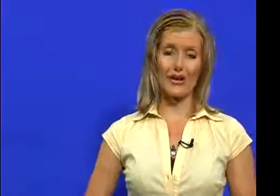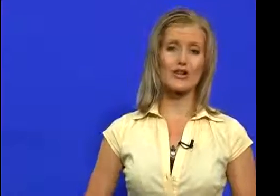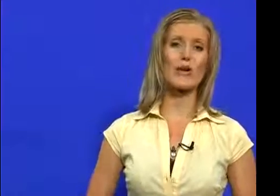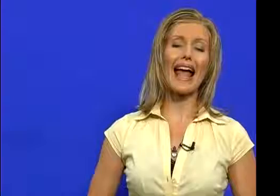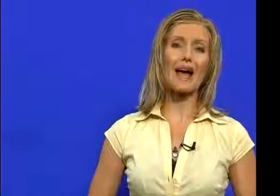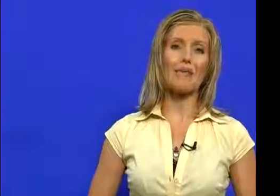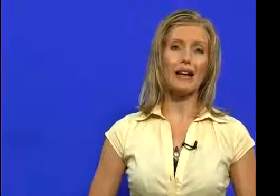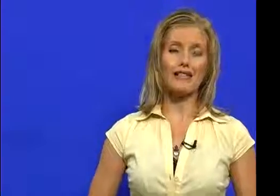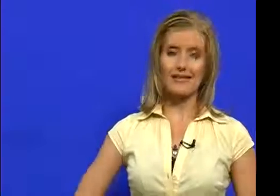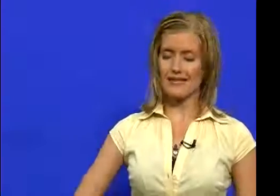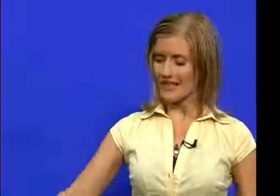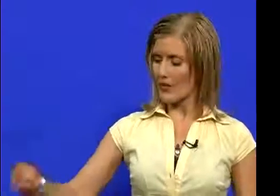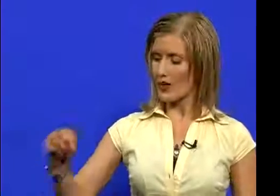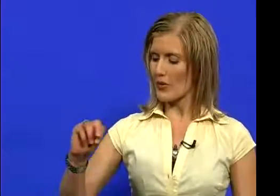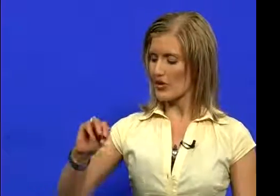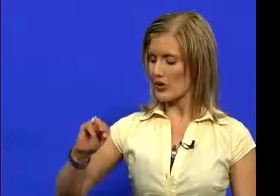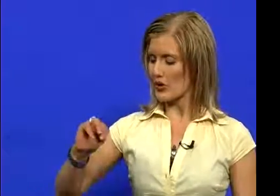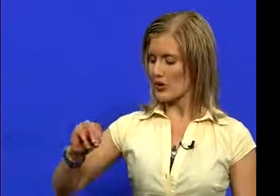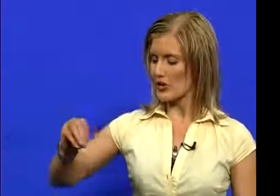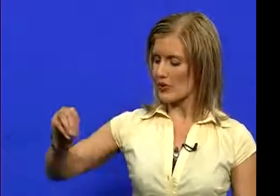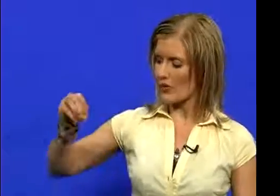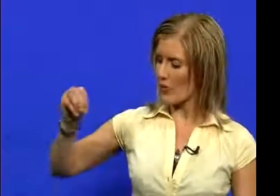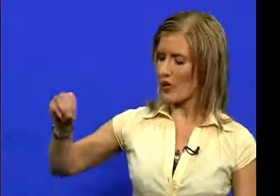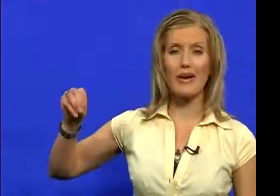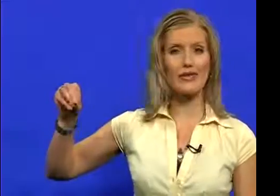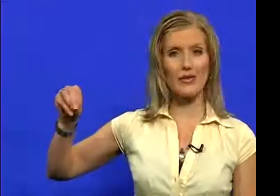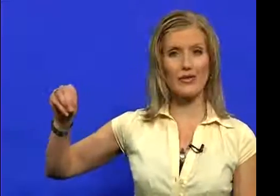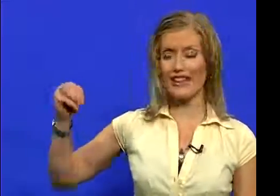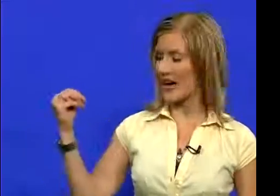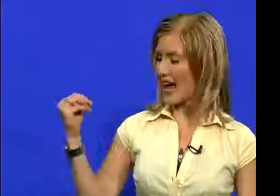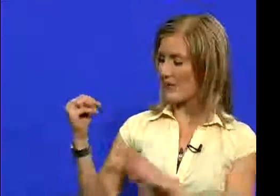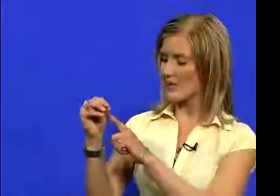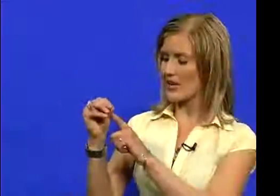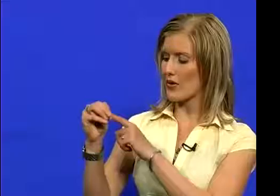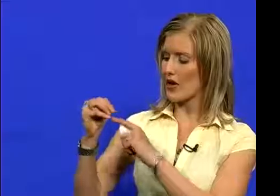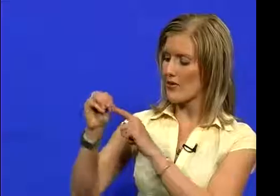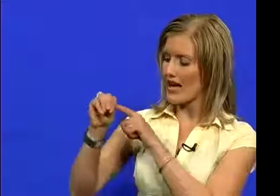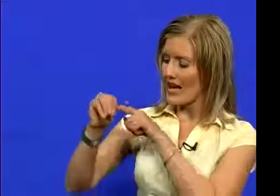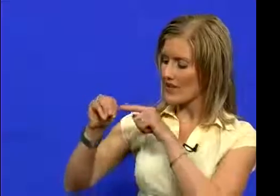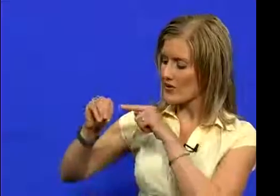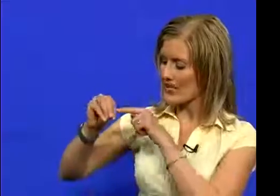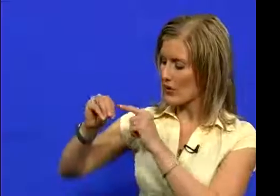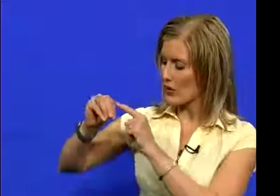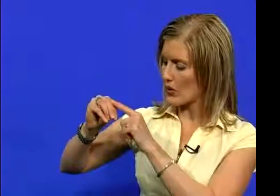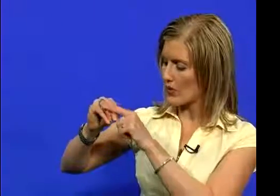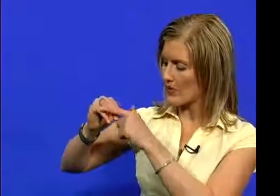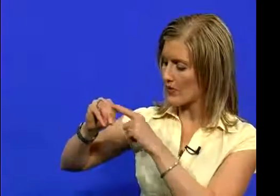So M, what you want to do is you want to form sort of the letter M. You take your thumb and you stick it through these first